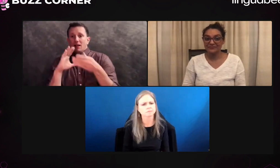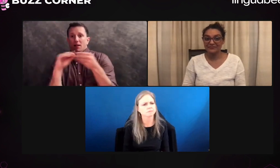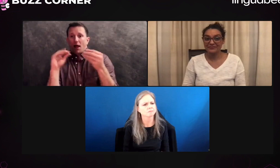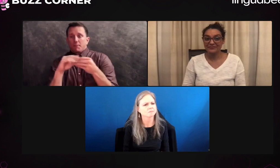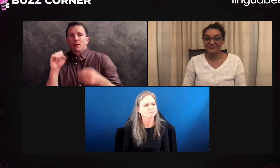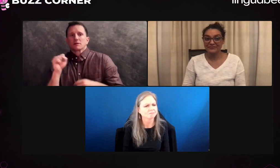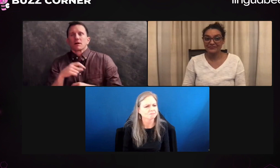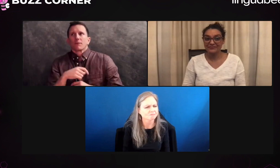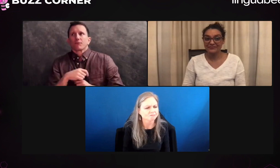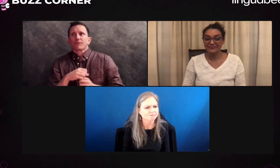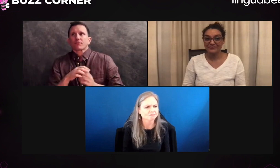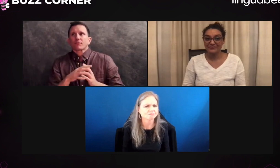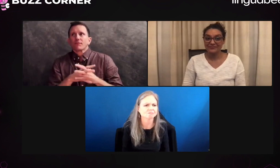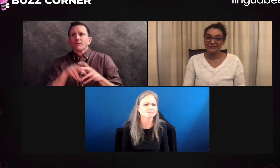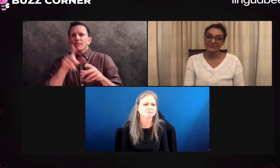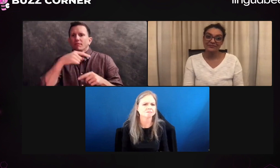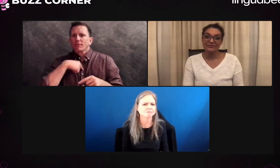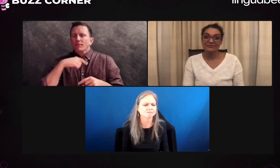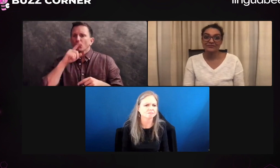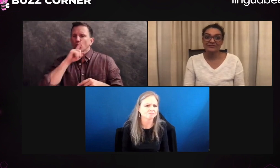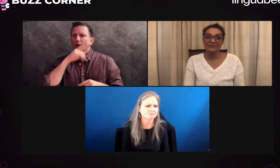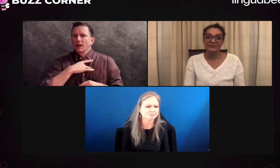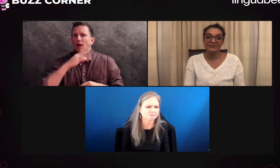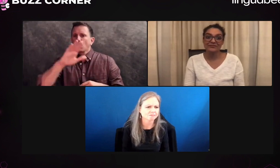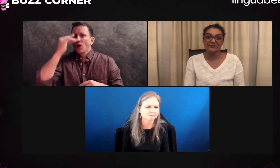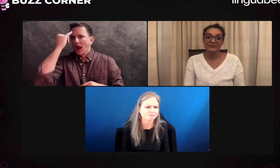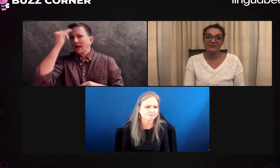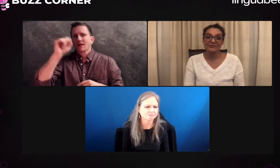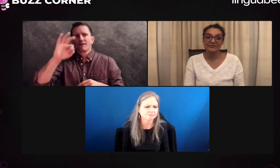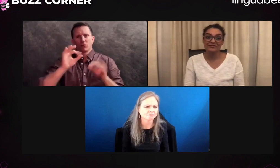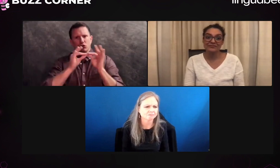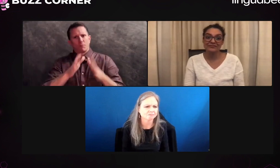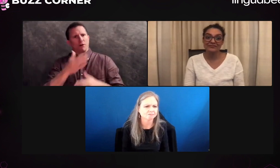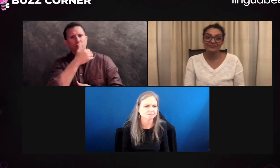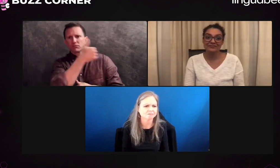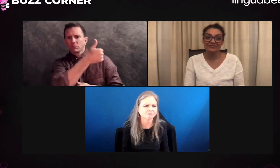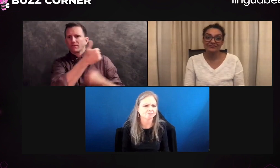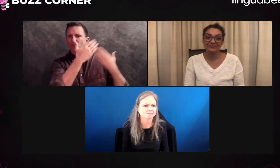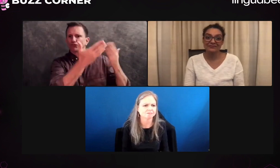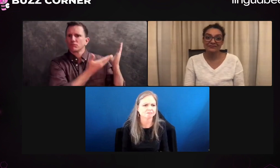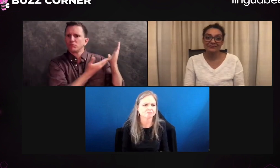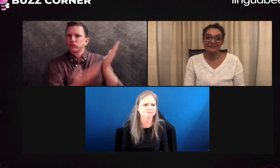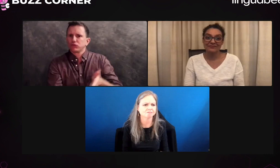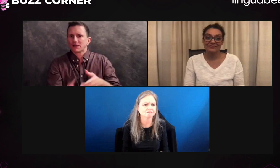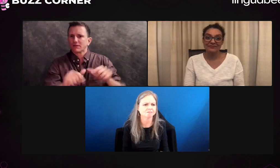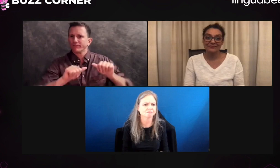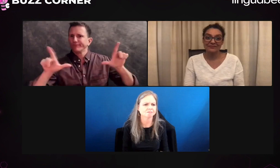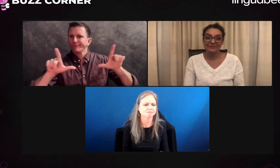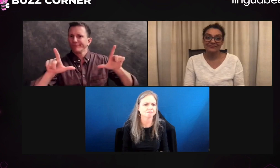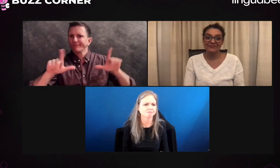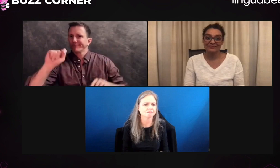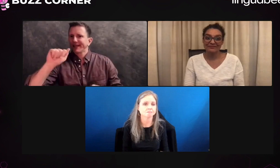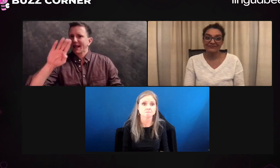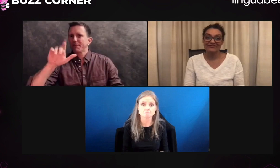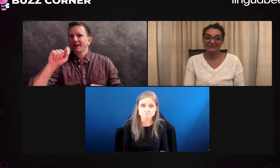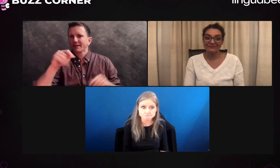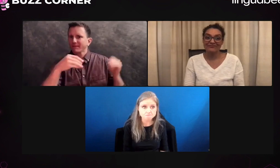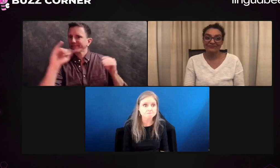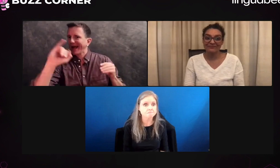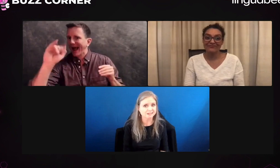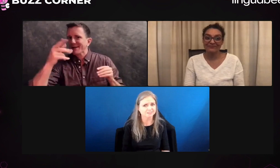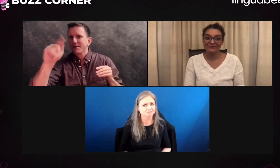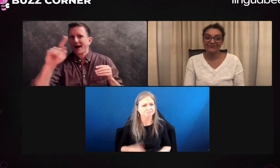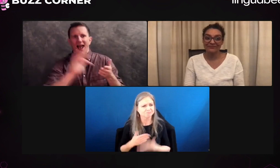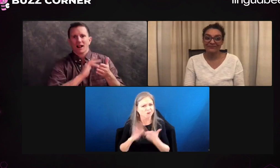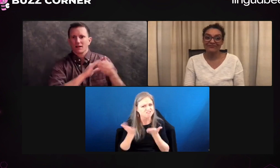bring you guys up to ask those on video. But while we're waiting on some of that, I wanted to ask about your recommendation,